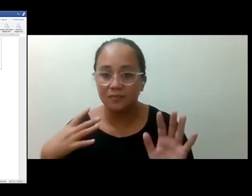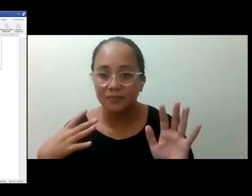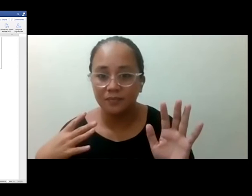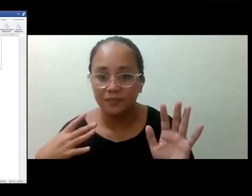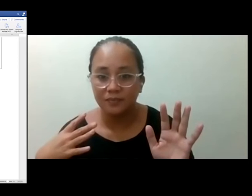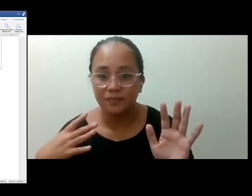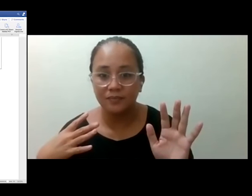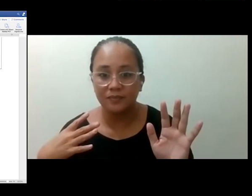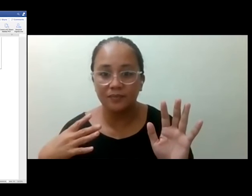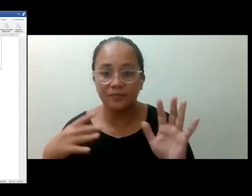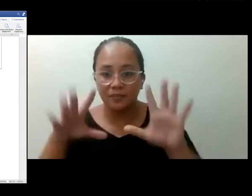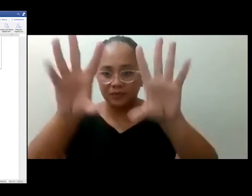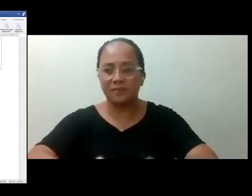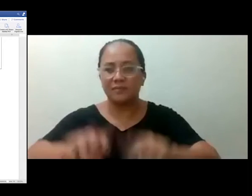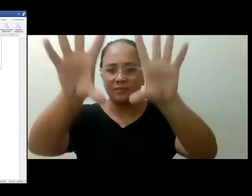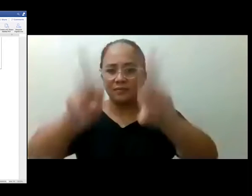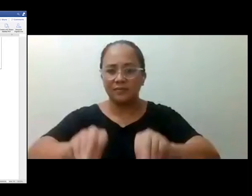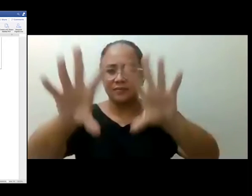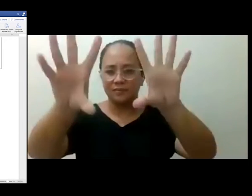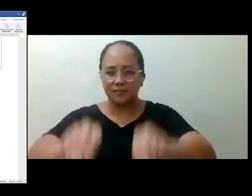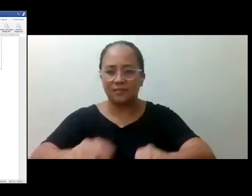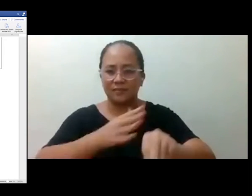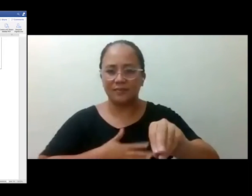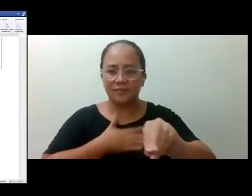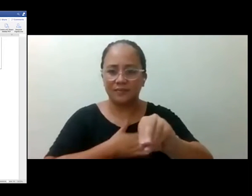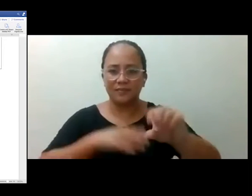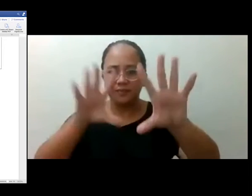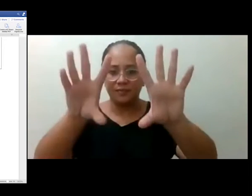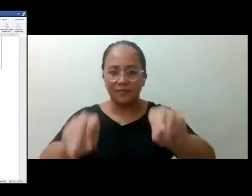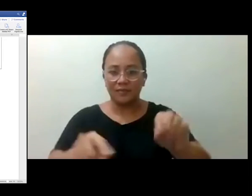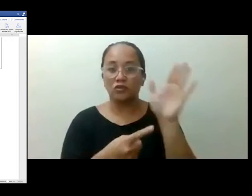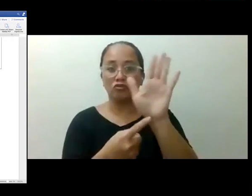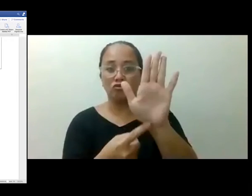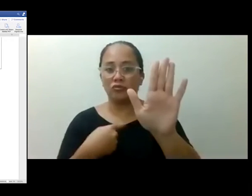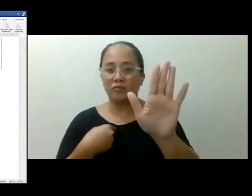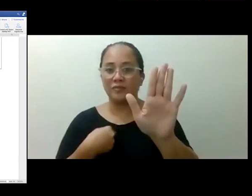Can you stop sharing for a second so I can see myself?